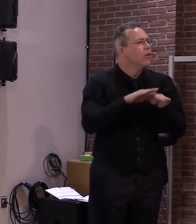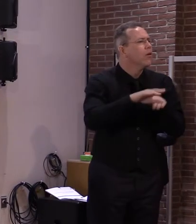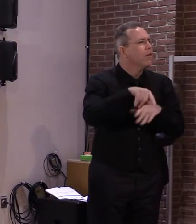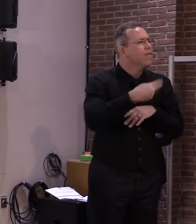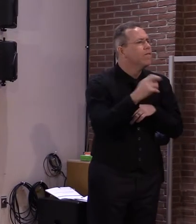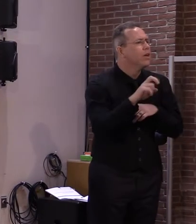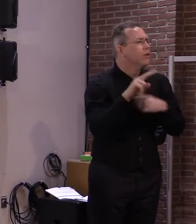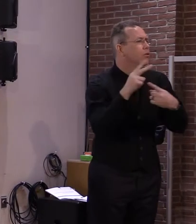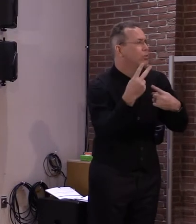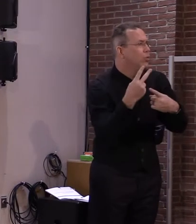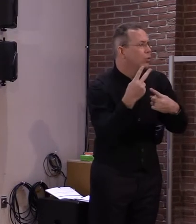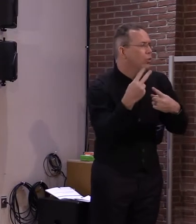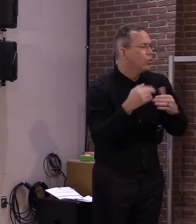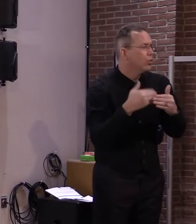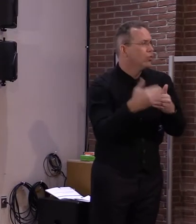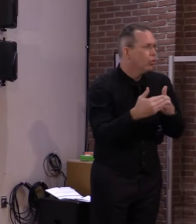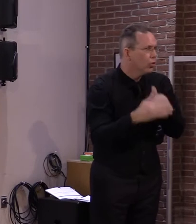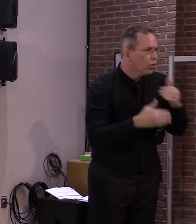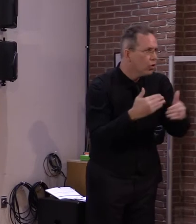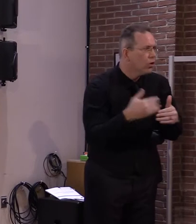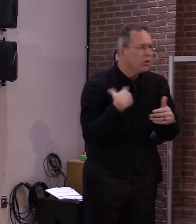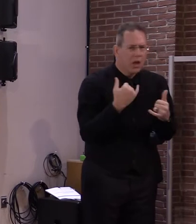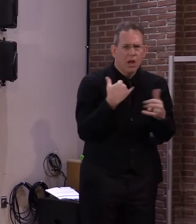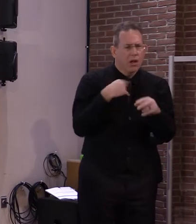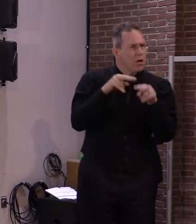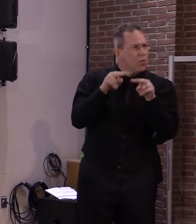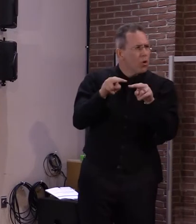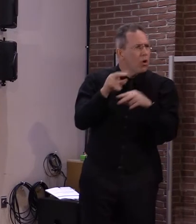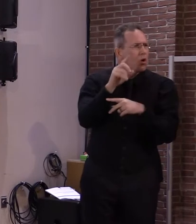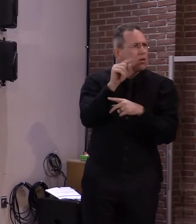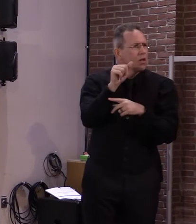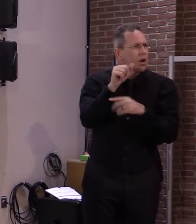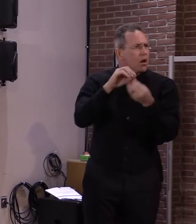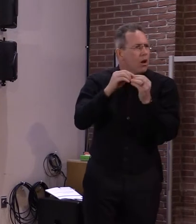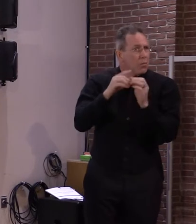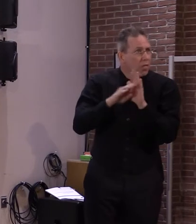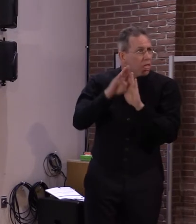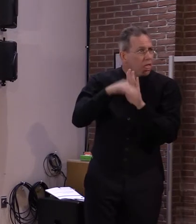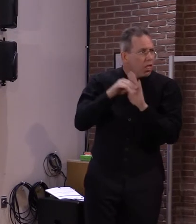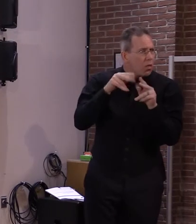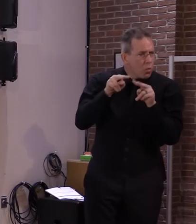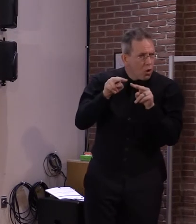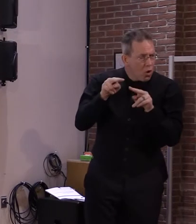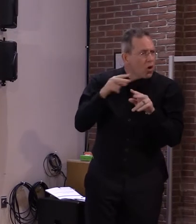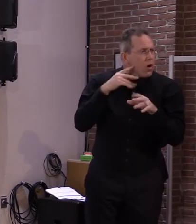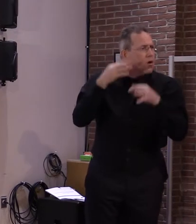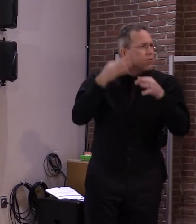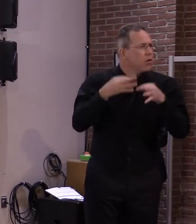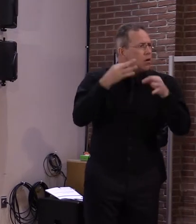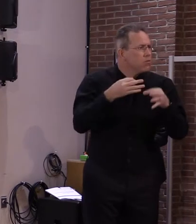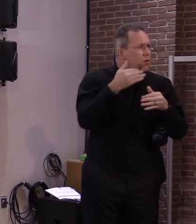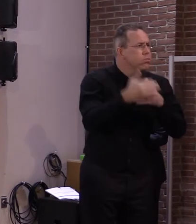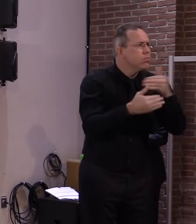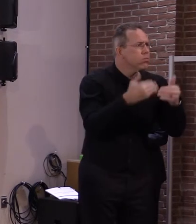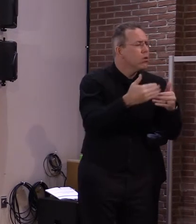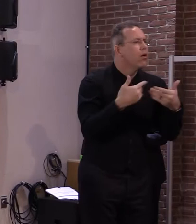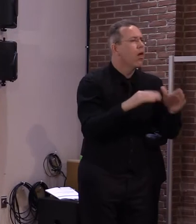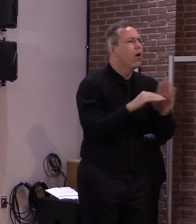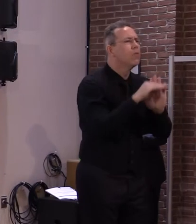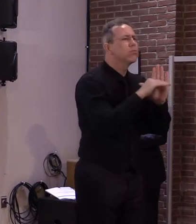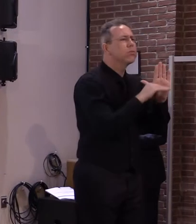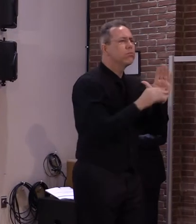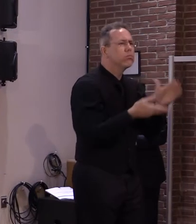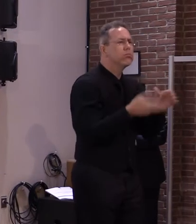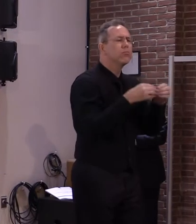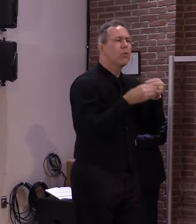since then we've been watching the data and now feel comfortable taking the next step and allow competition with some additional